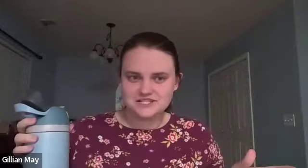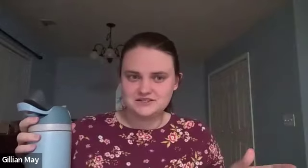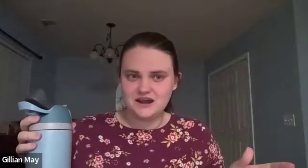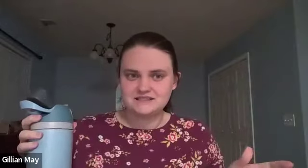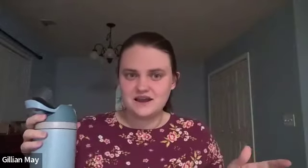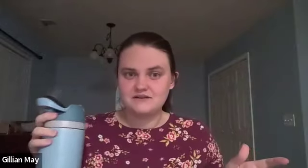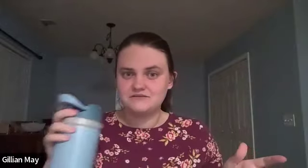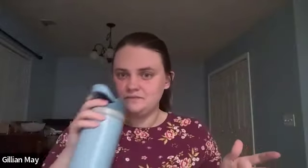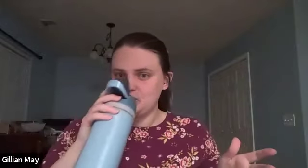questions you guys have?